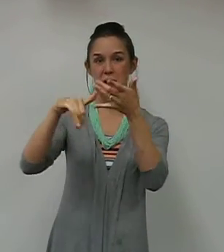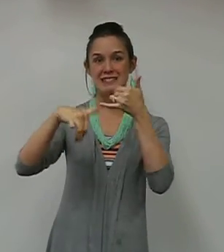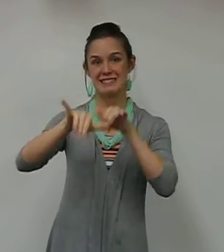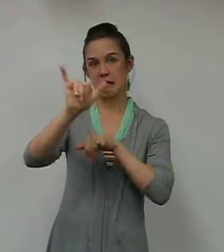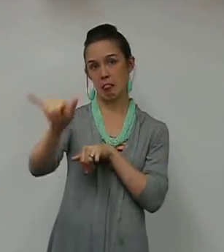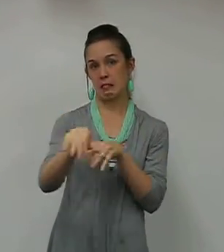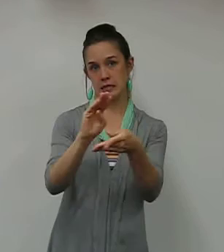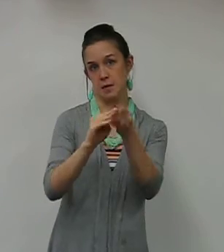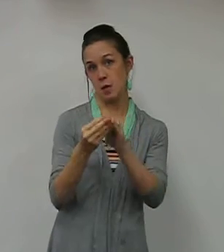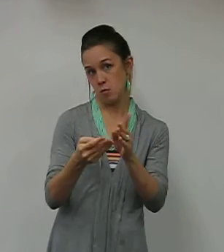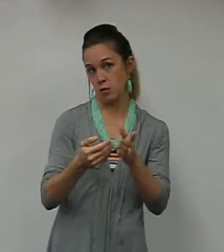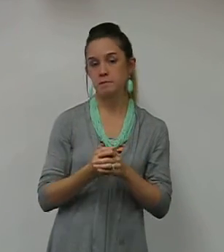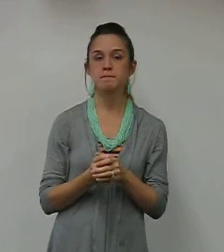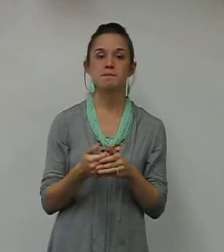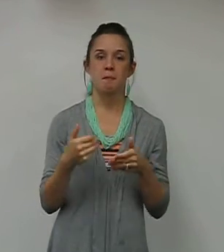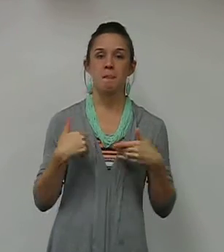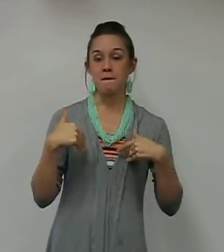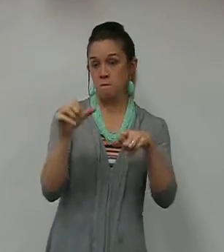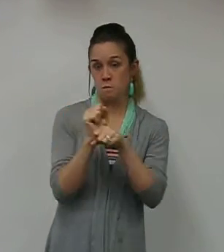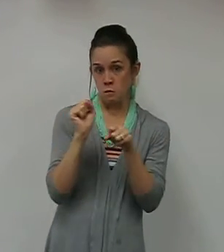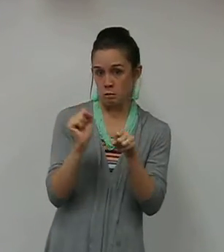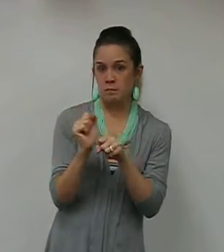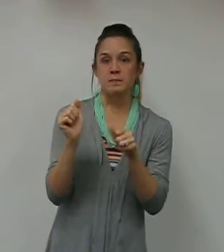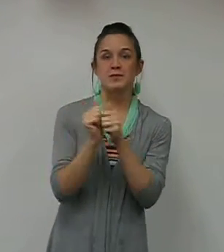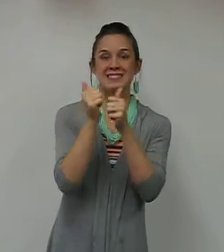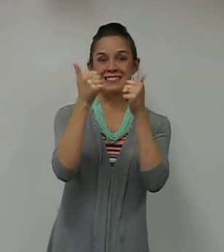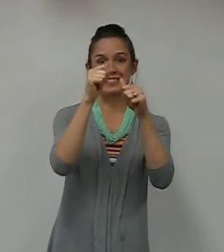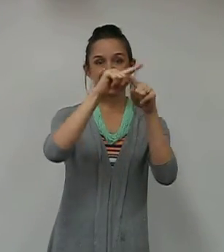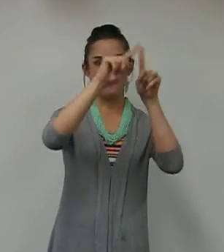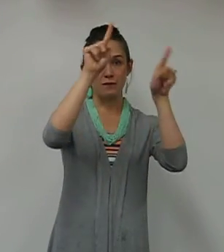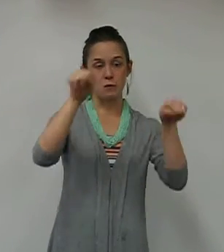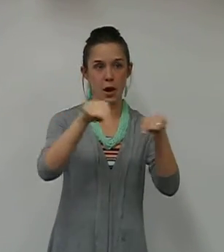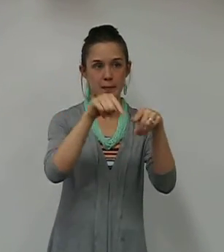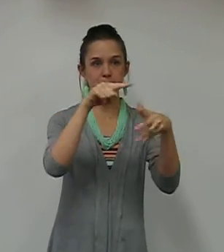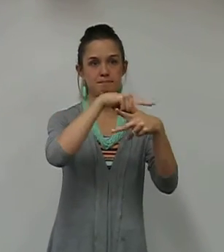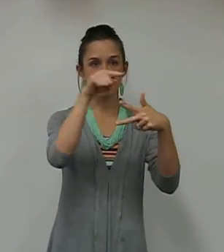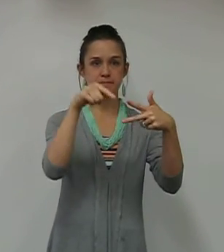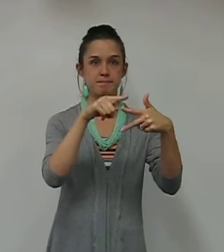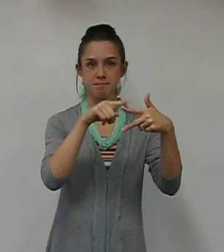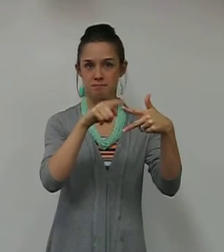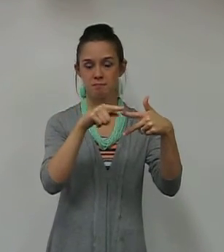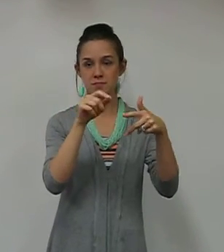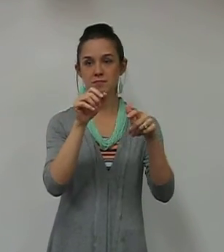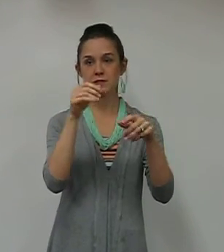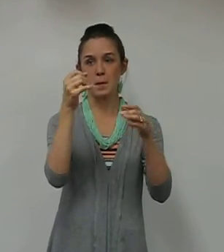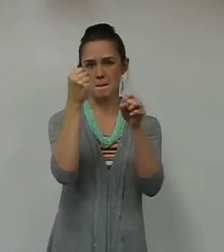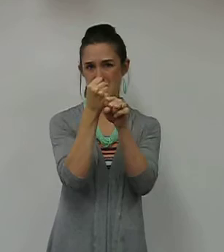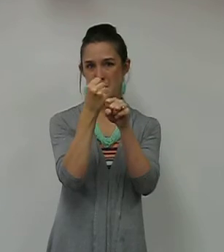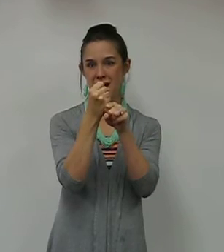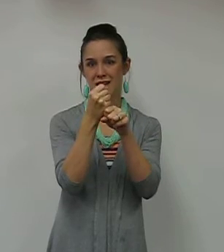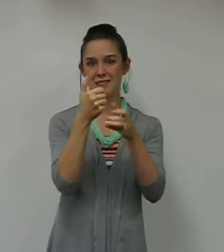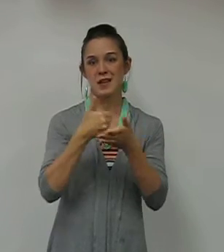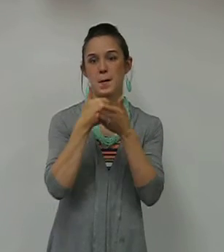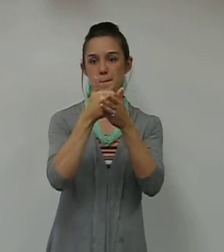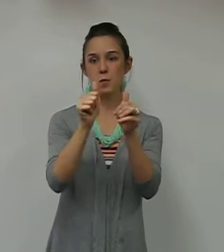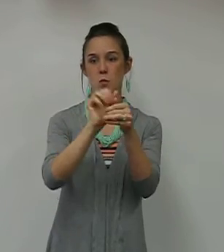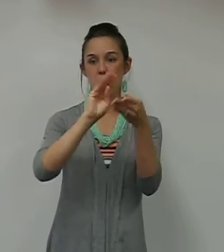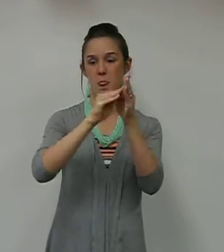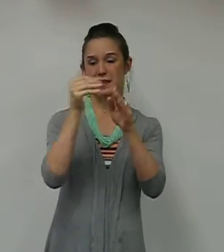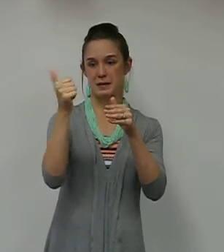number. They have worked with a 10 frame. They understand that a 10 frame is designed to help them with the number 10. They